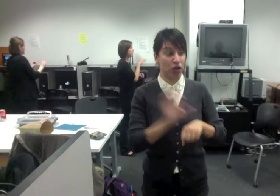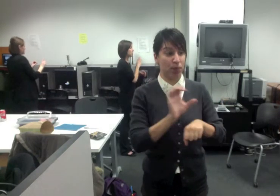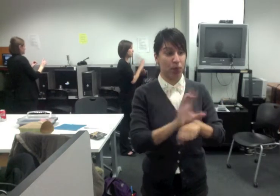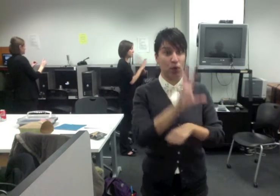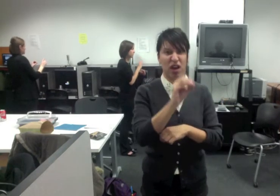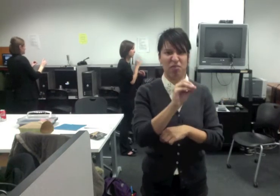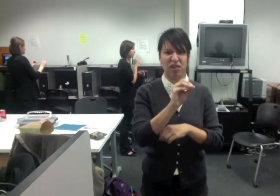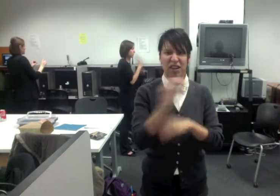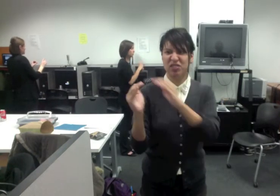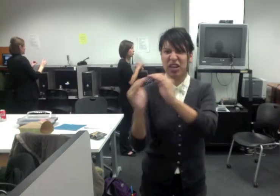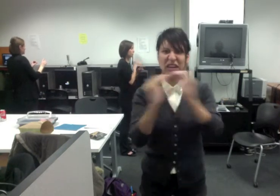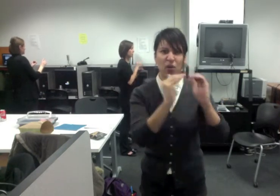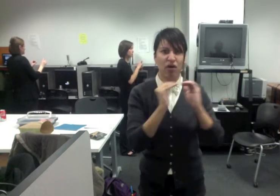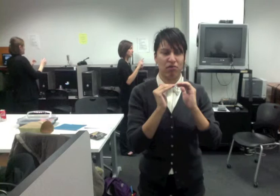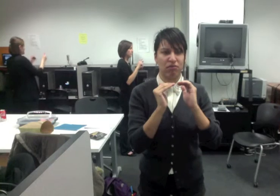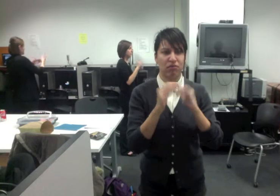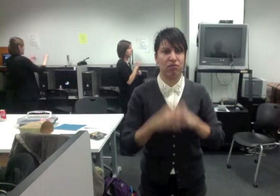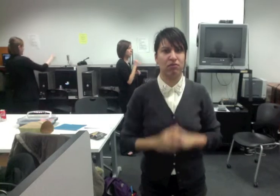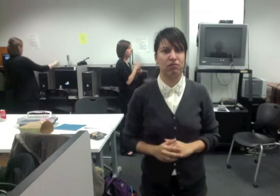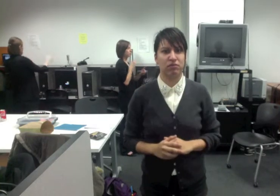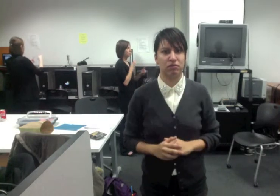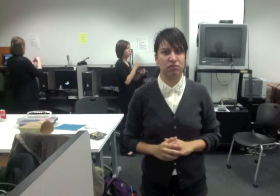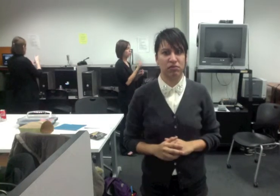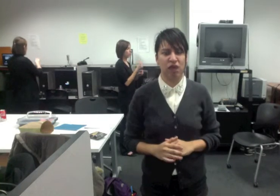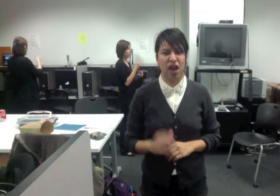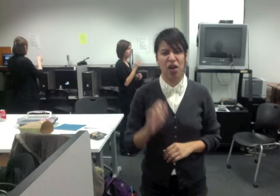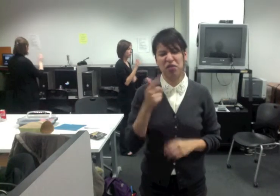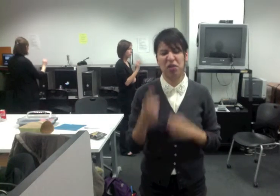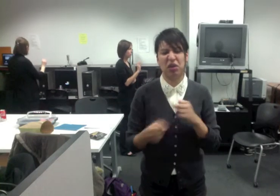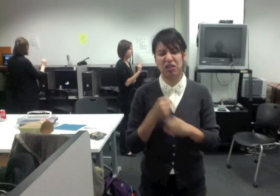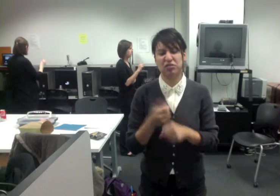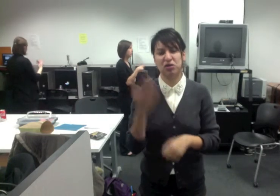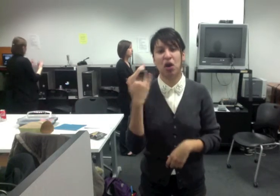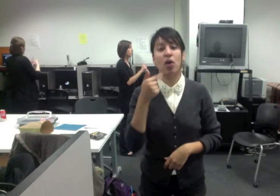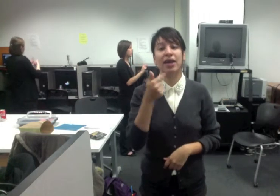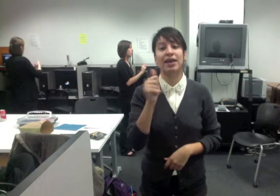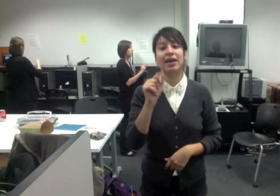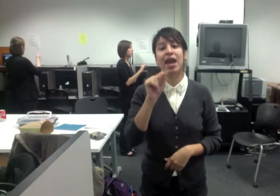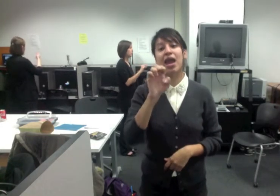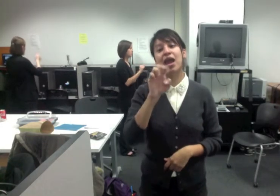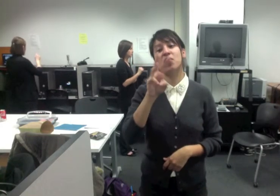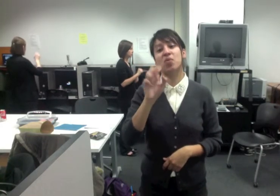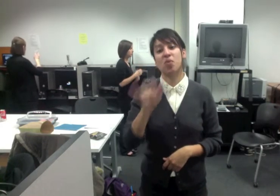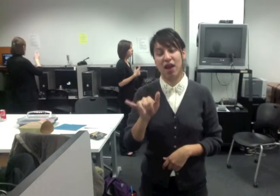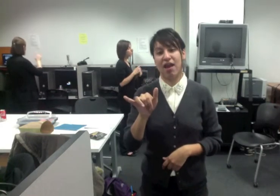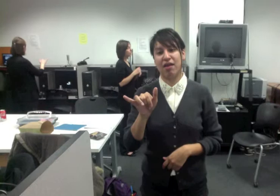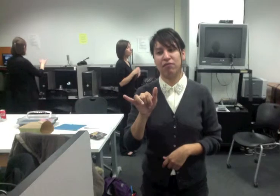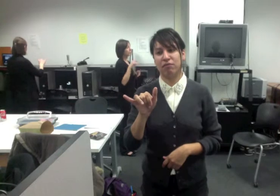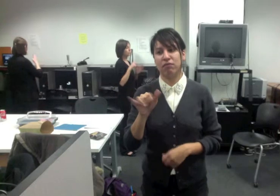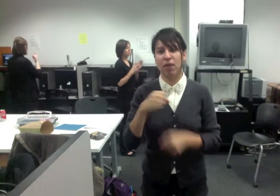In fact, they tried. A few years ago, Gateway came out with flat-screen TVs. They're eminently qualified to make flat-screen TVs. They've been making flat-screen